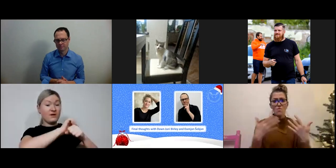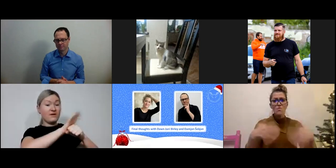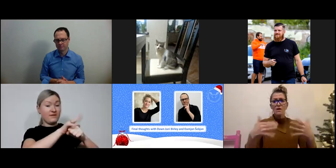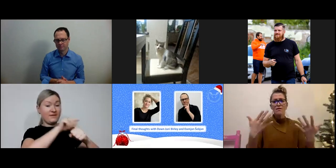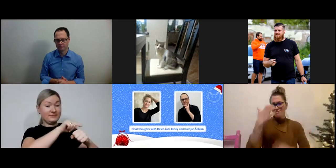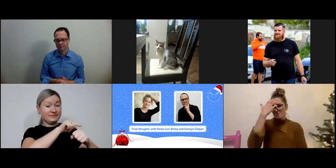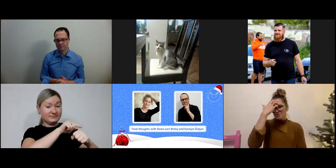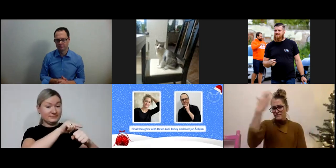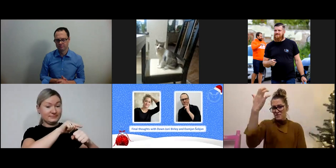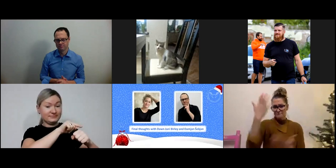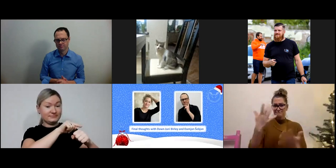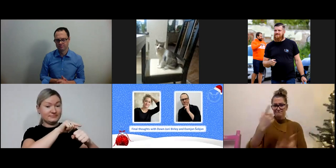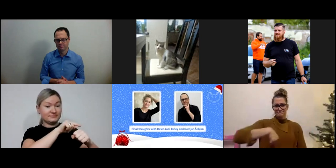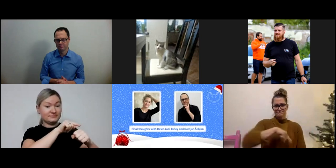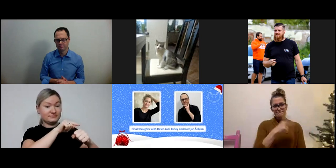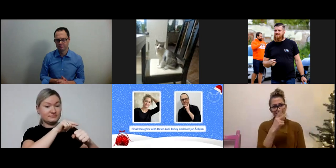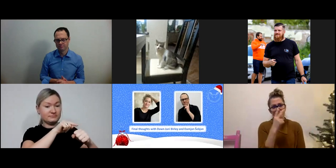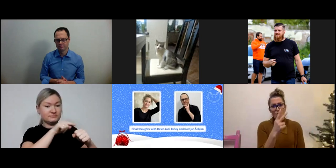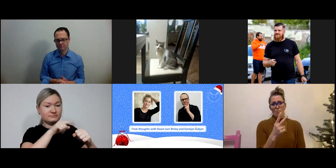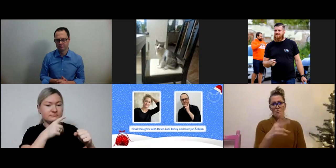Because the Corona epidemic